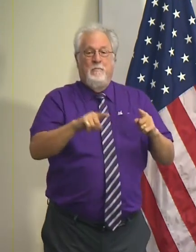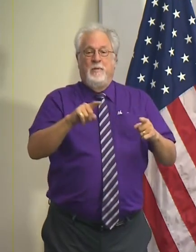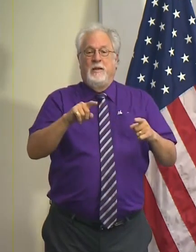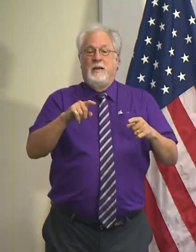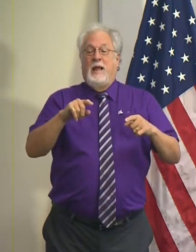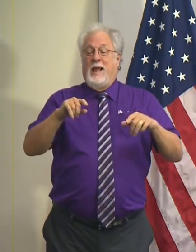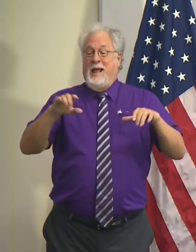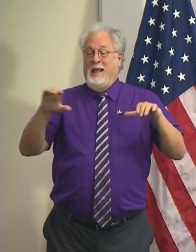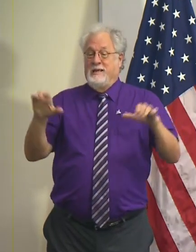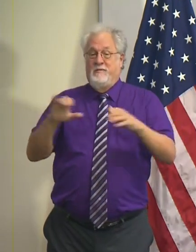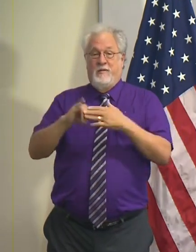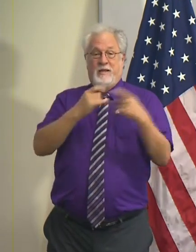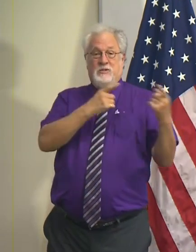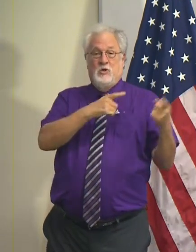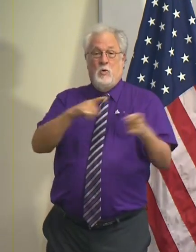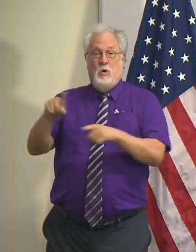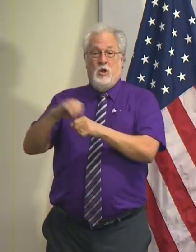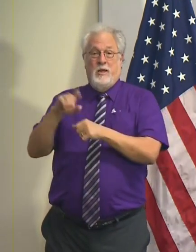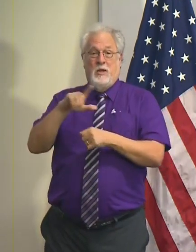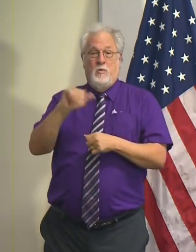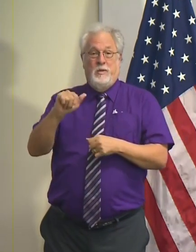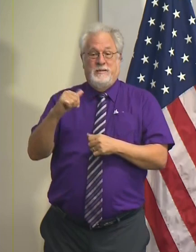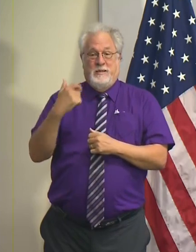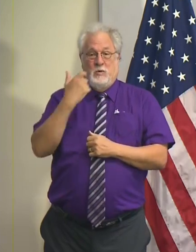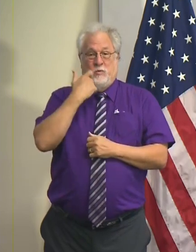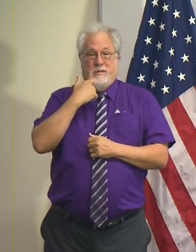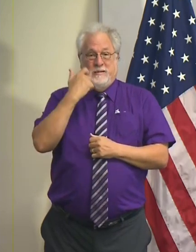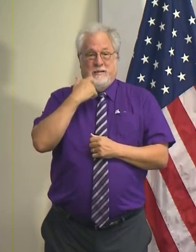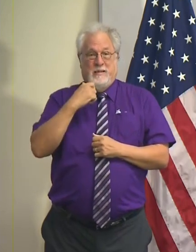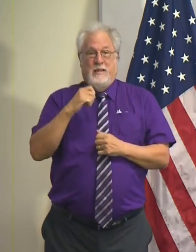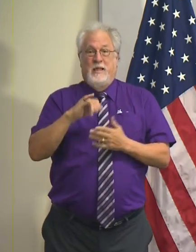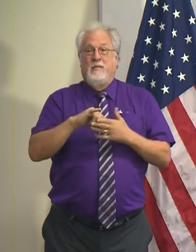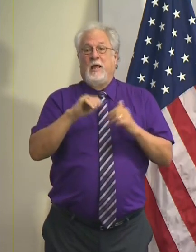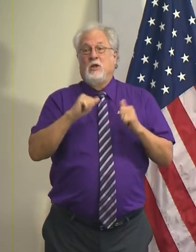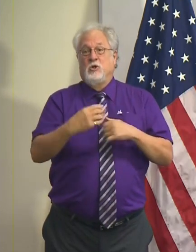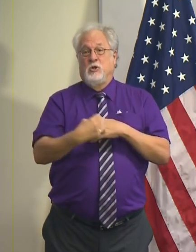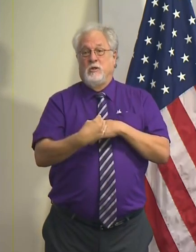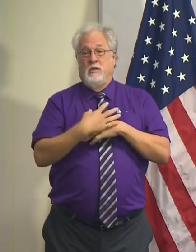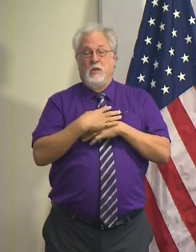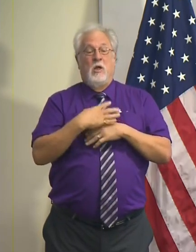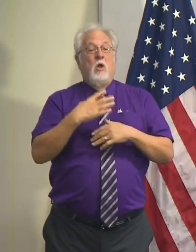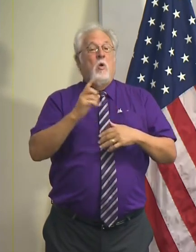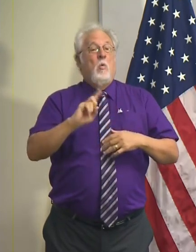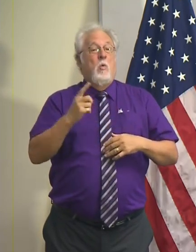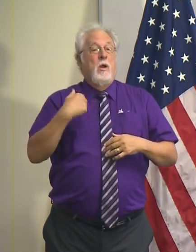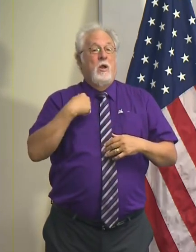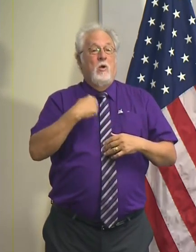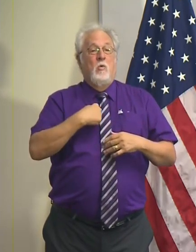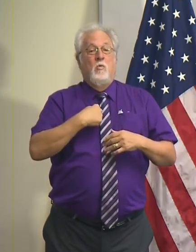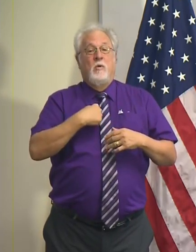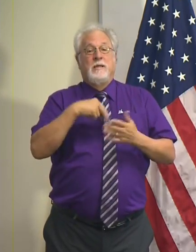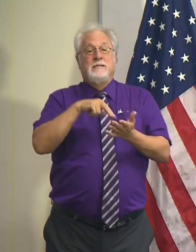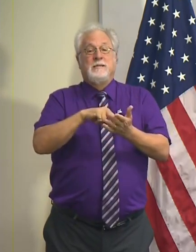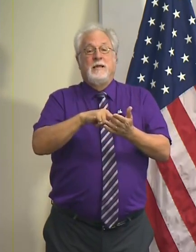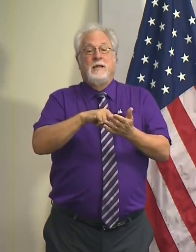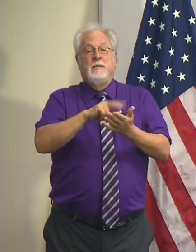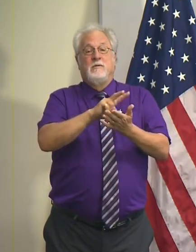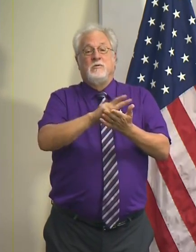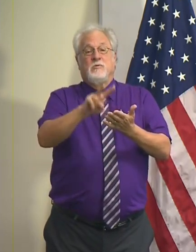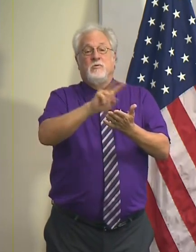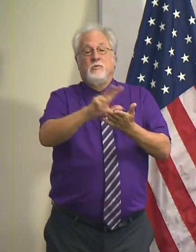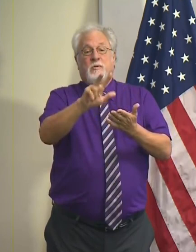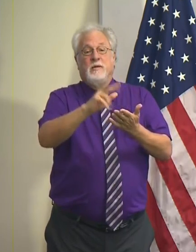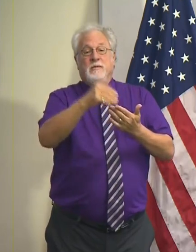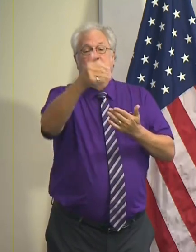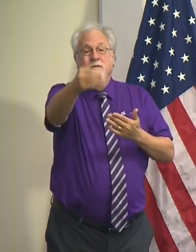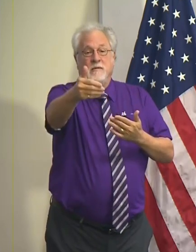the activities that have been going on in the state of Louisiana recently that could influence where we are 2 or 3 weeks from now that isn't reflected in